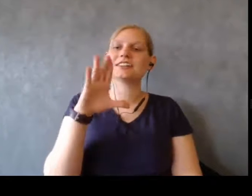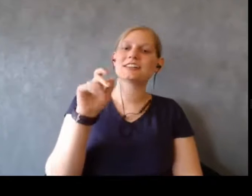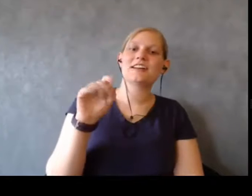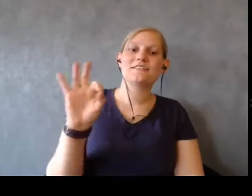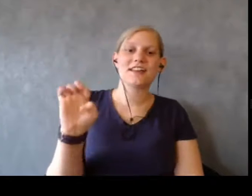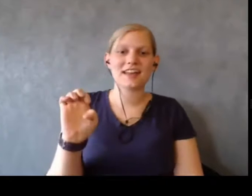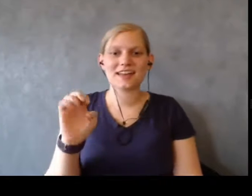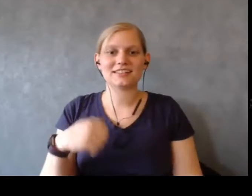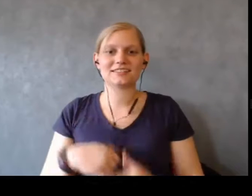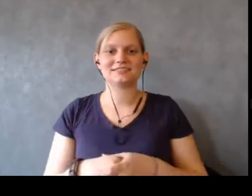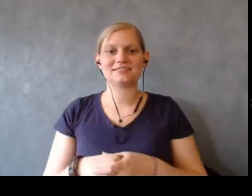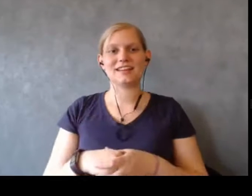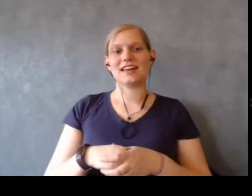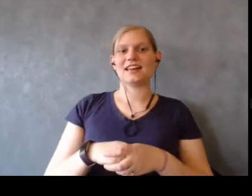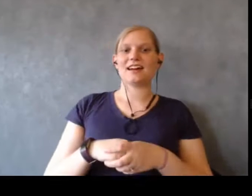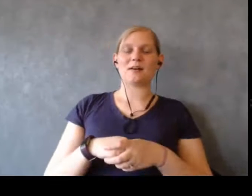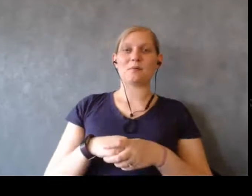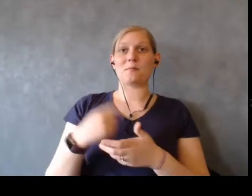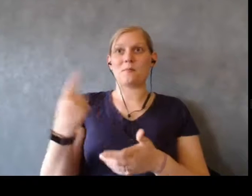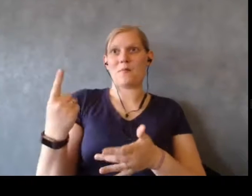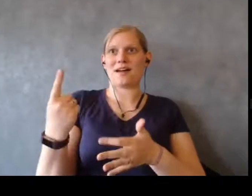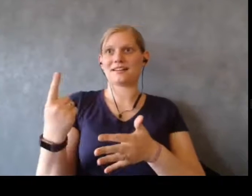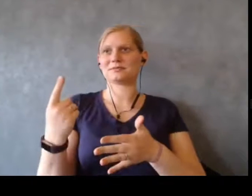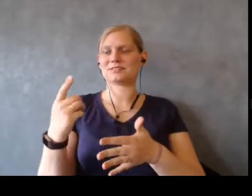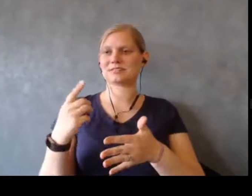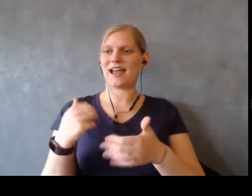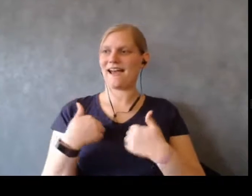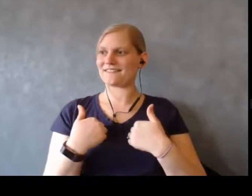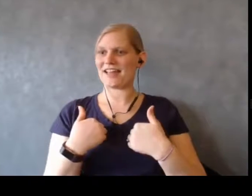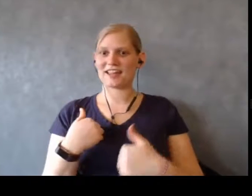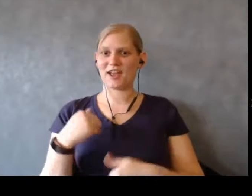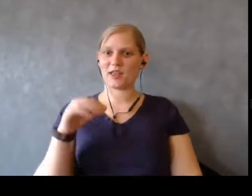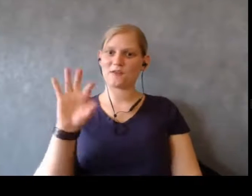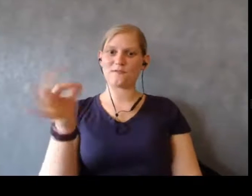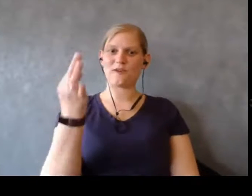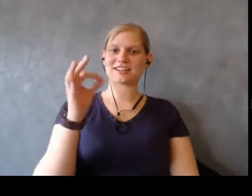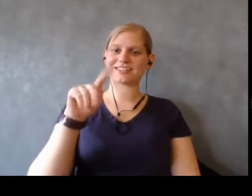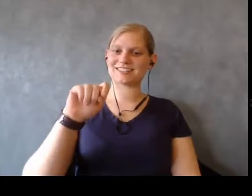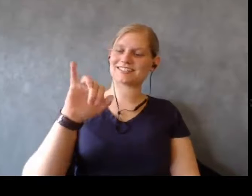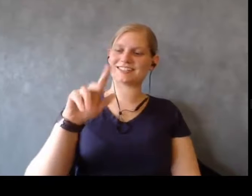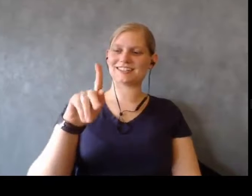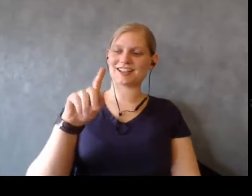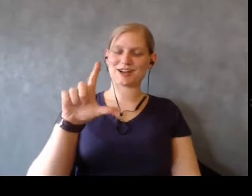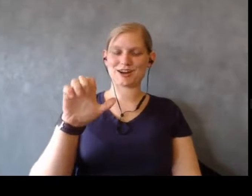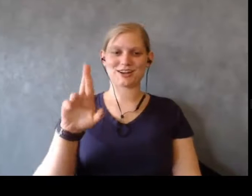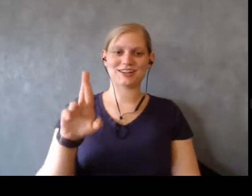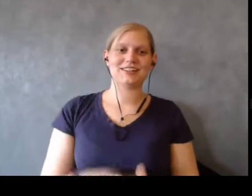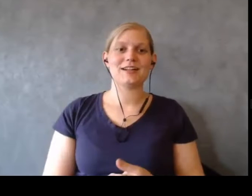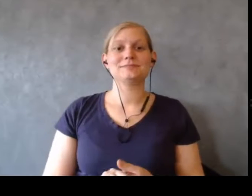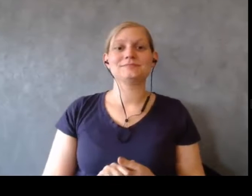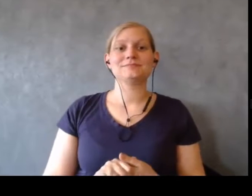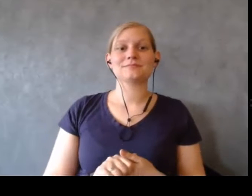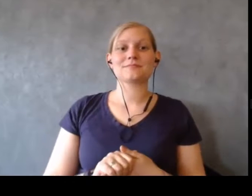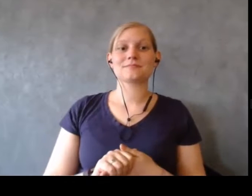items, including the French tickler. That's from Farm. Support the sex arts. From left to right is